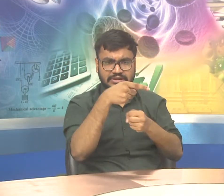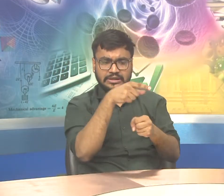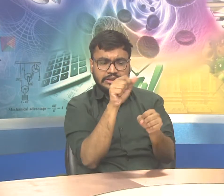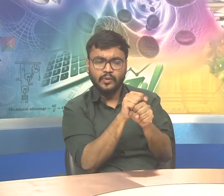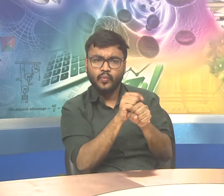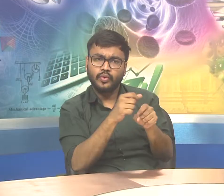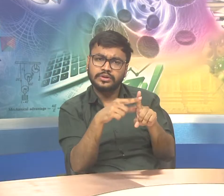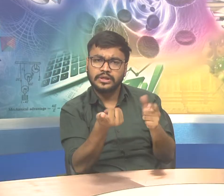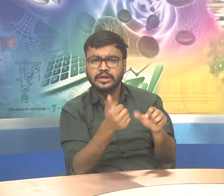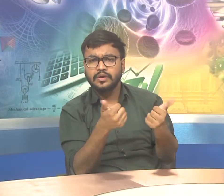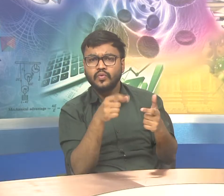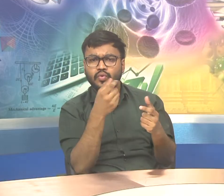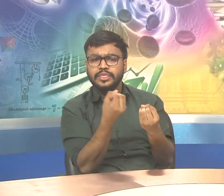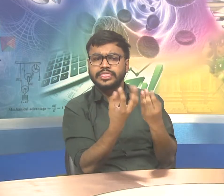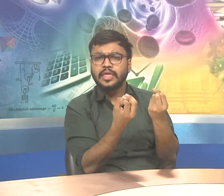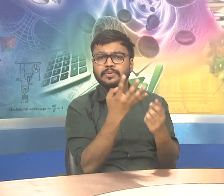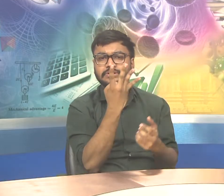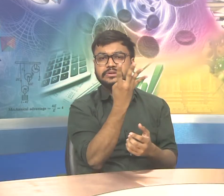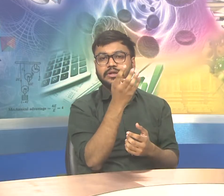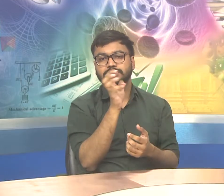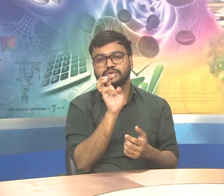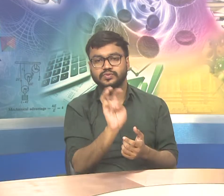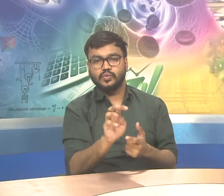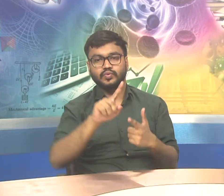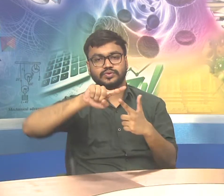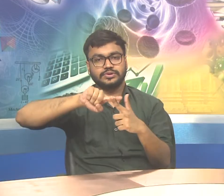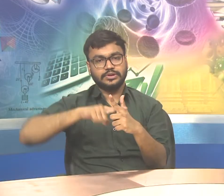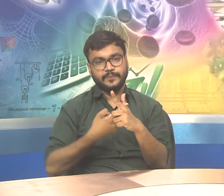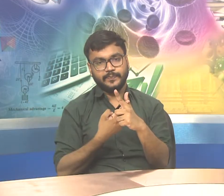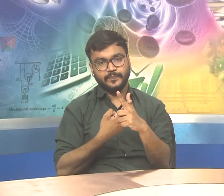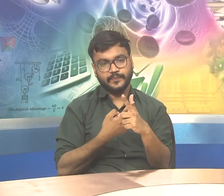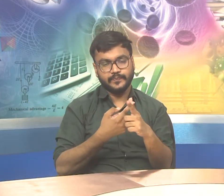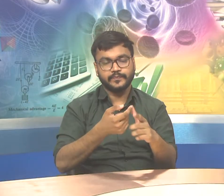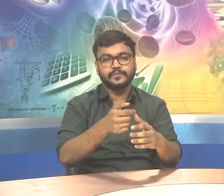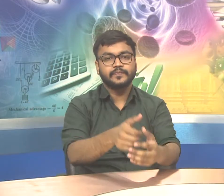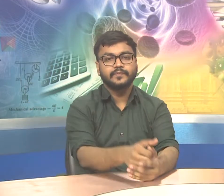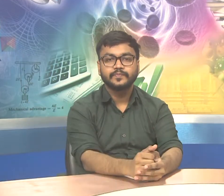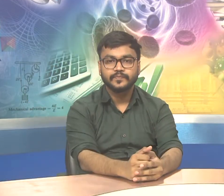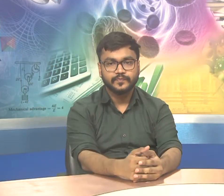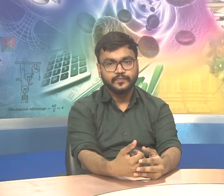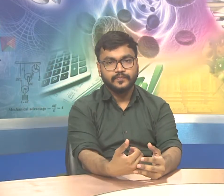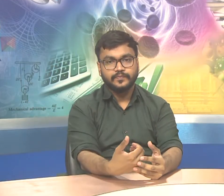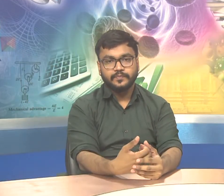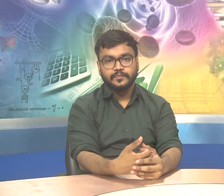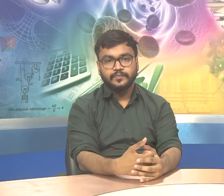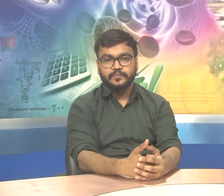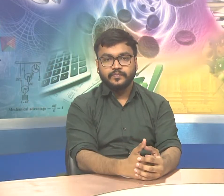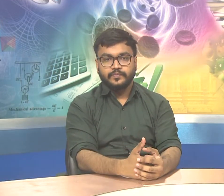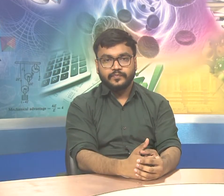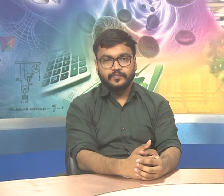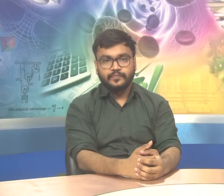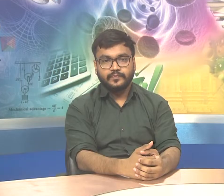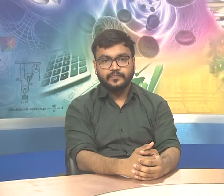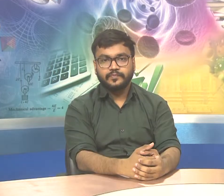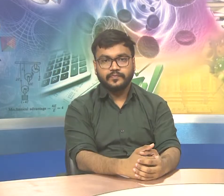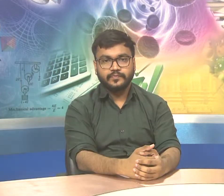and pulling 20-meter deep well requires about 4000 joule of